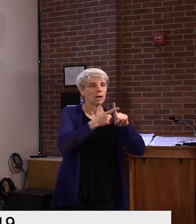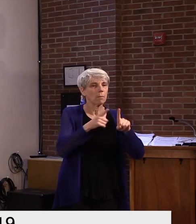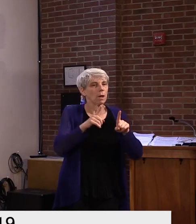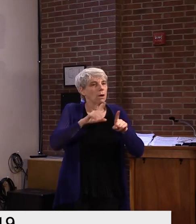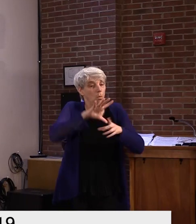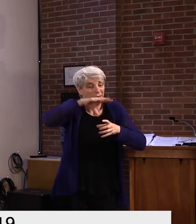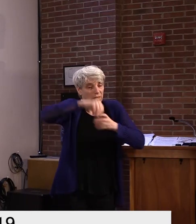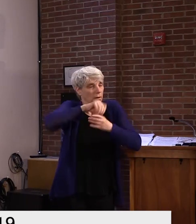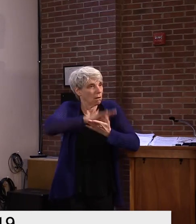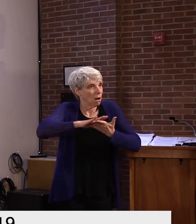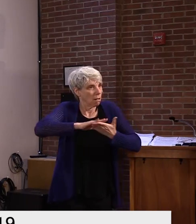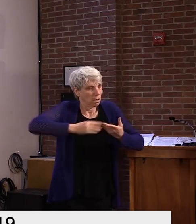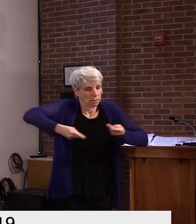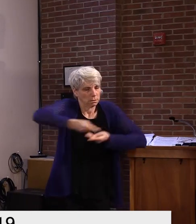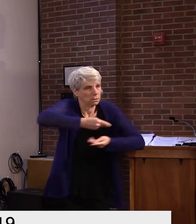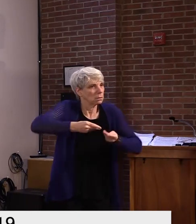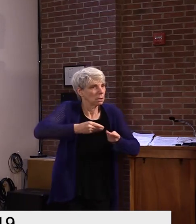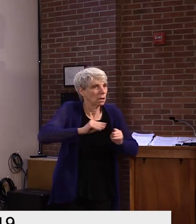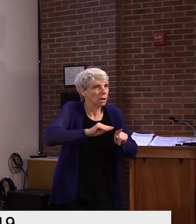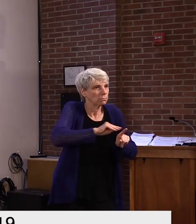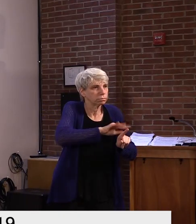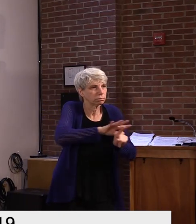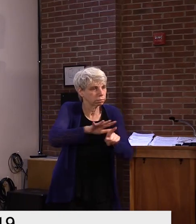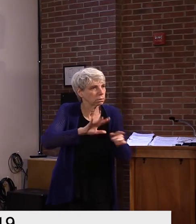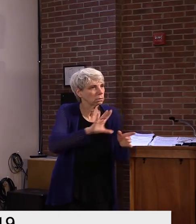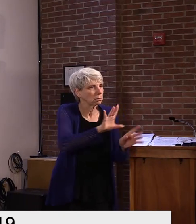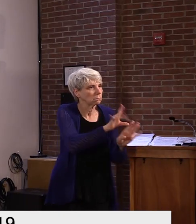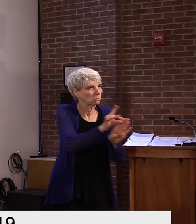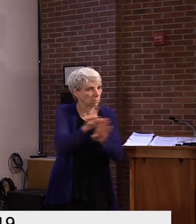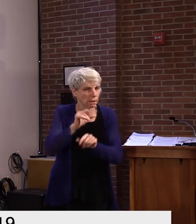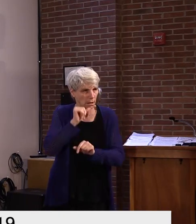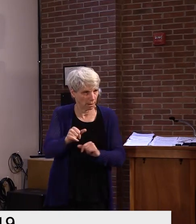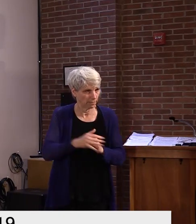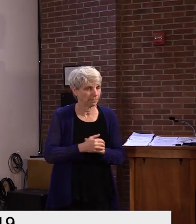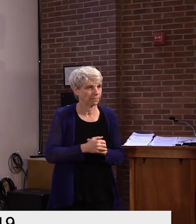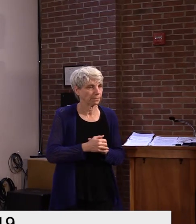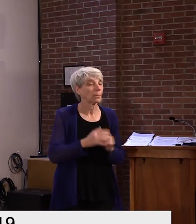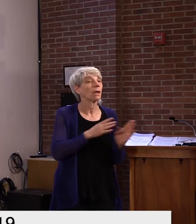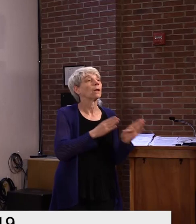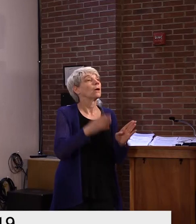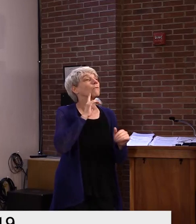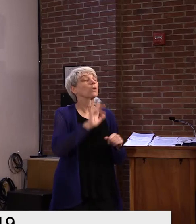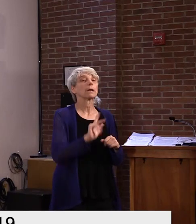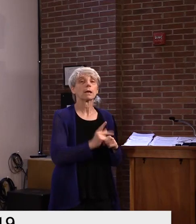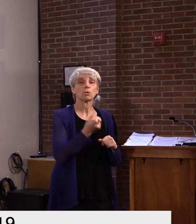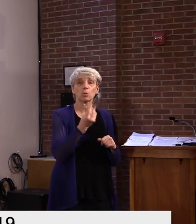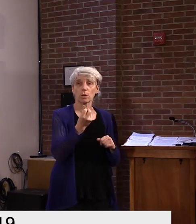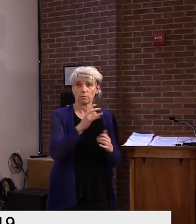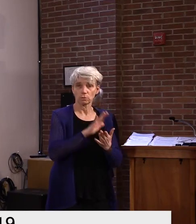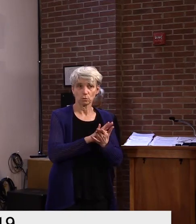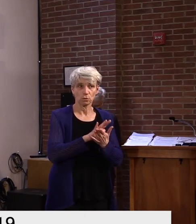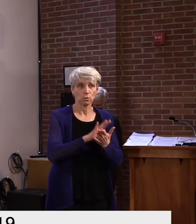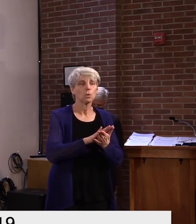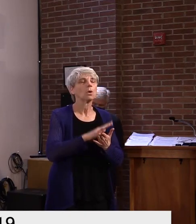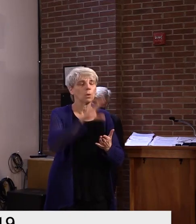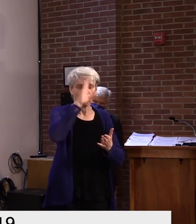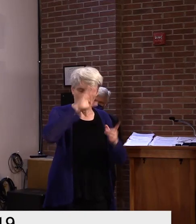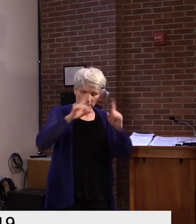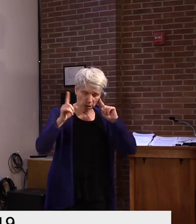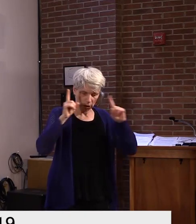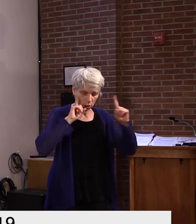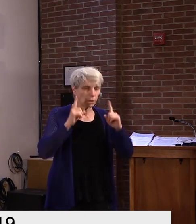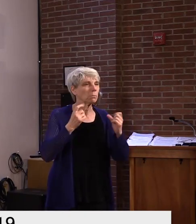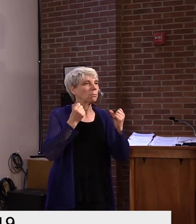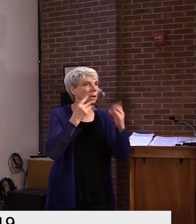the K-12 level, we hear and understand the fears expressed by many that with the return of students to school in a couple of weeks, we'll